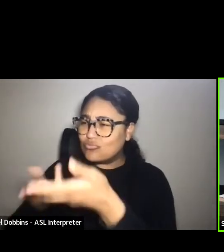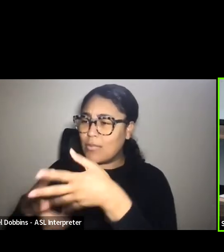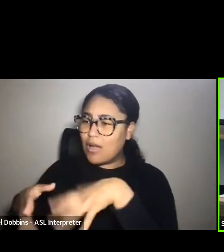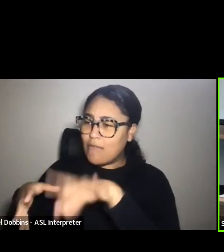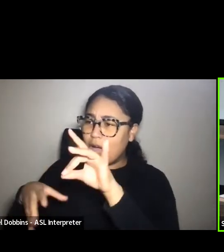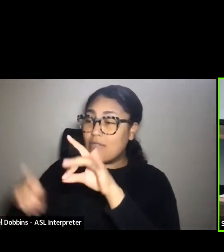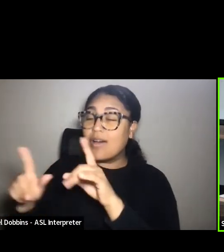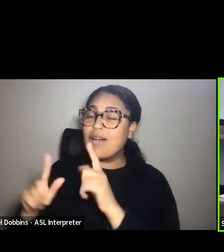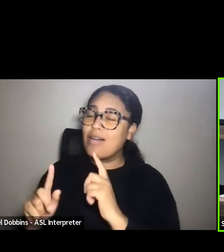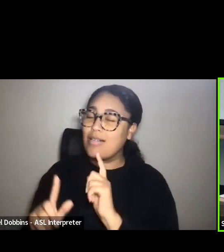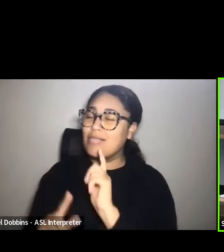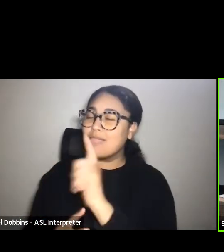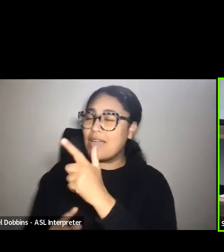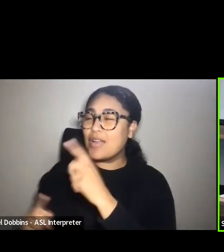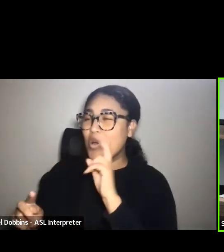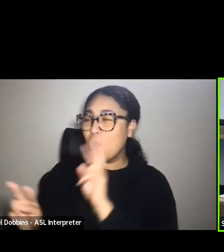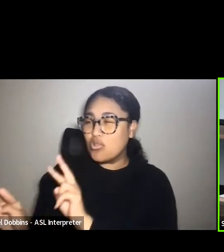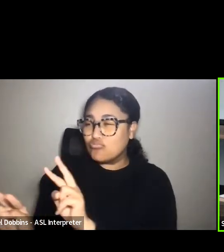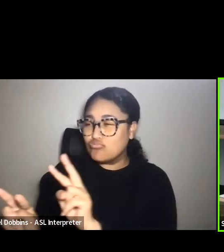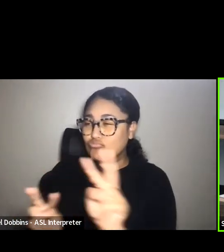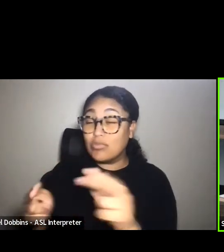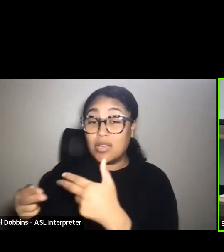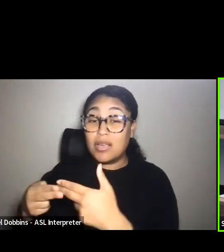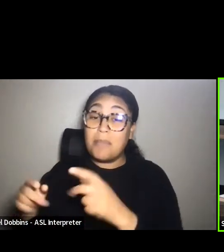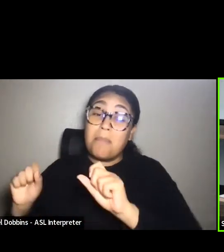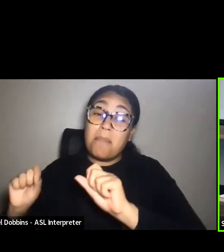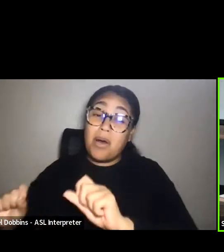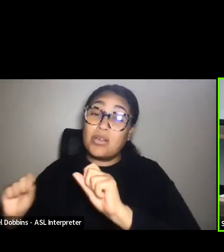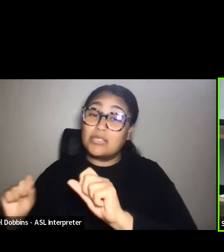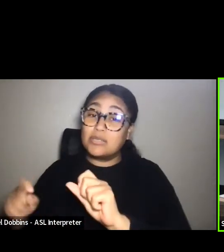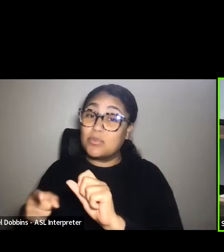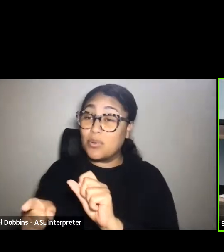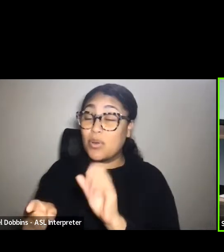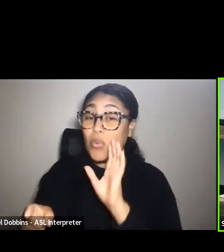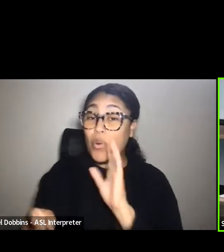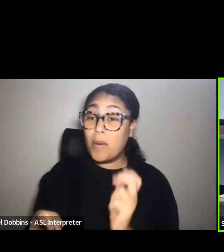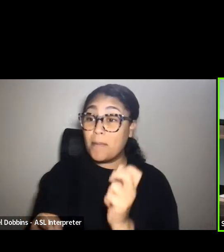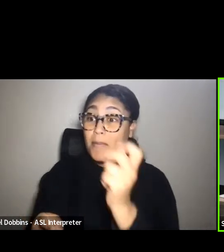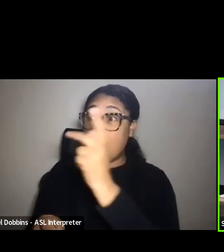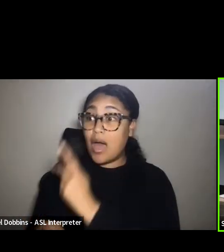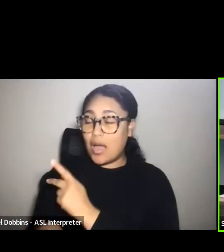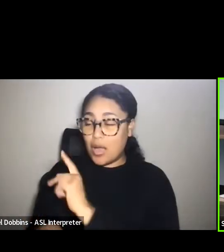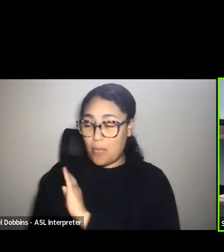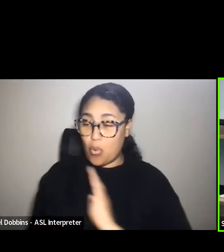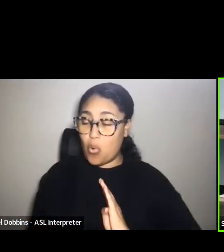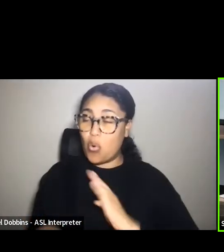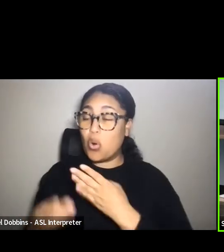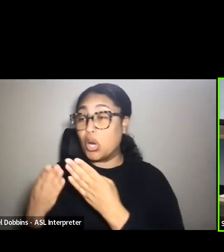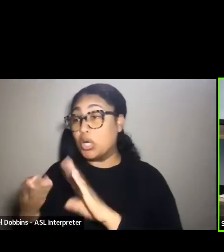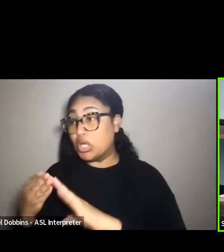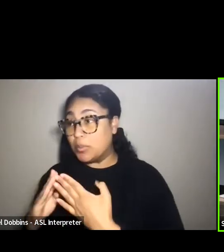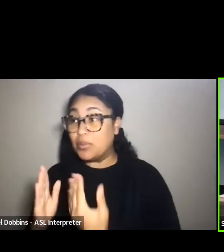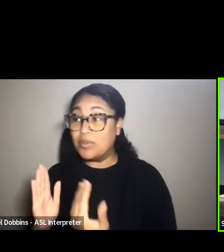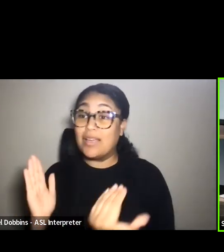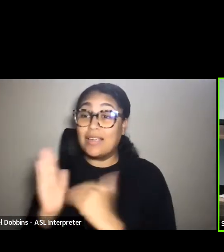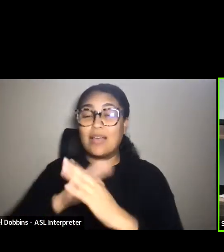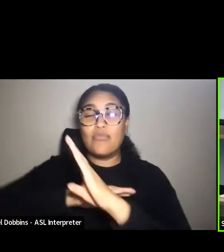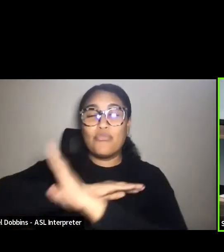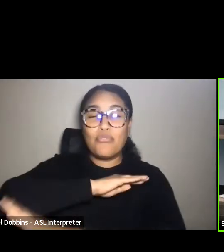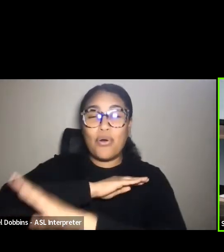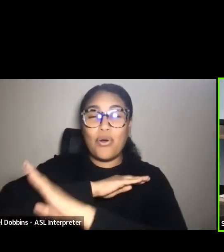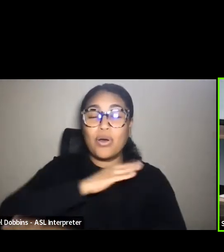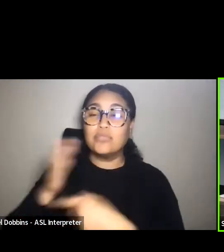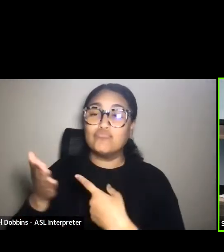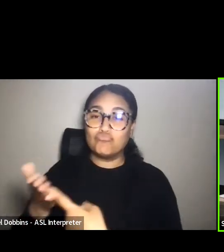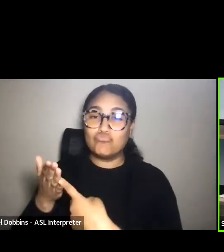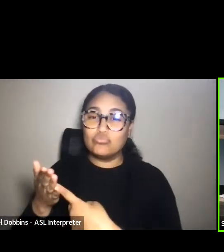in the slide deck is it's very likely that we'll be coming back to the board and the community in the fall